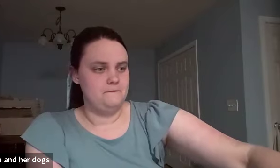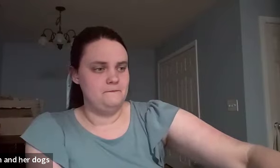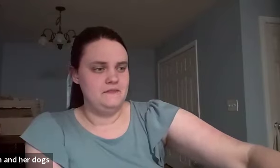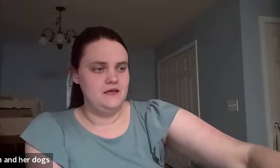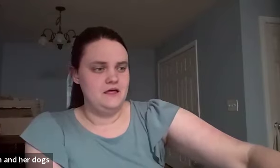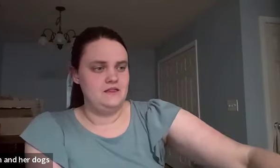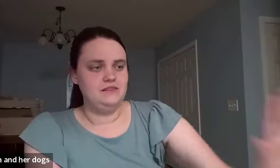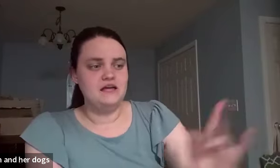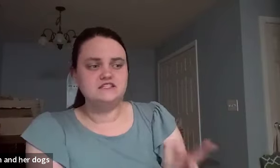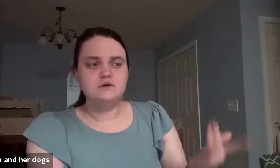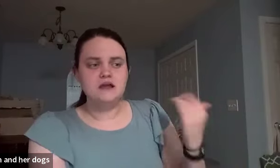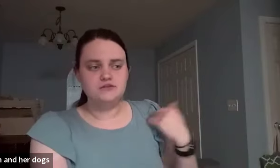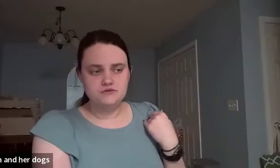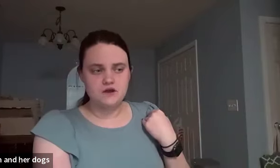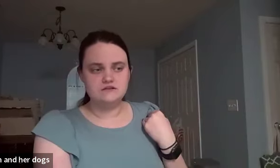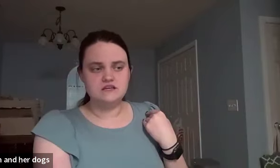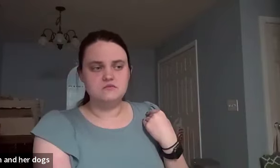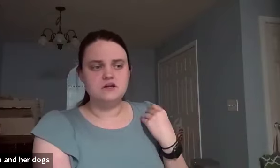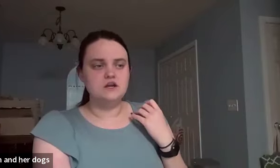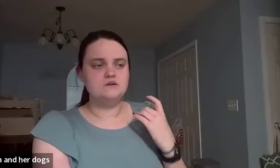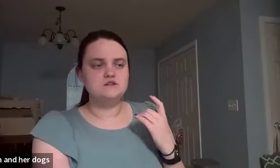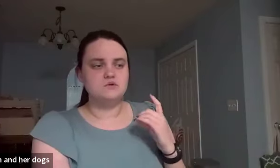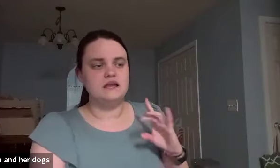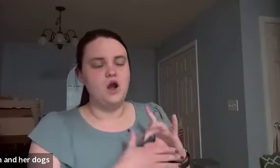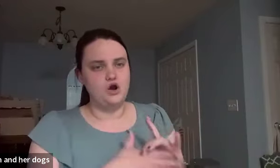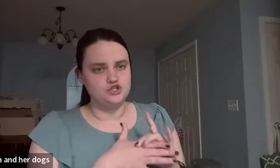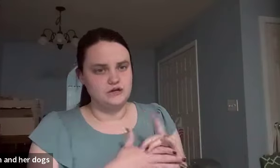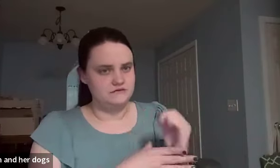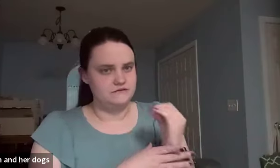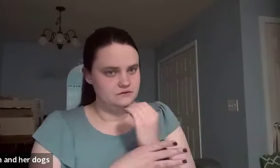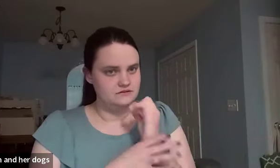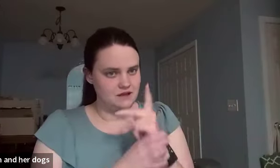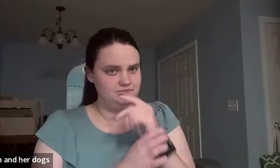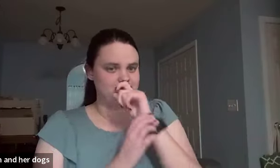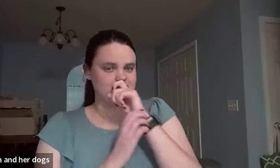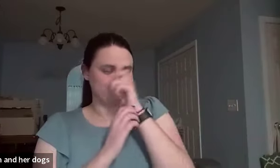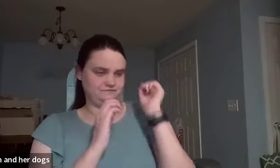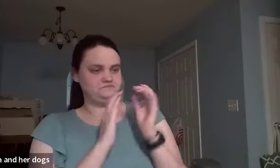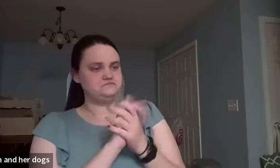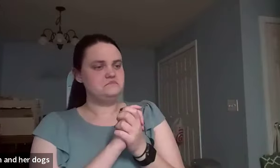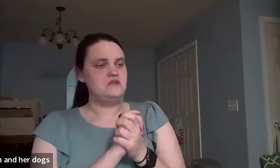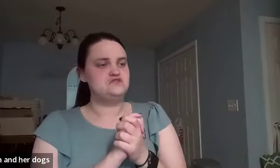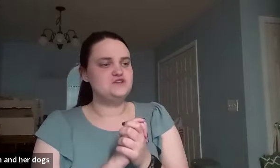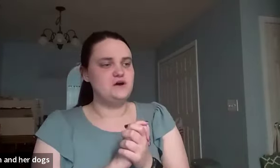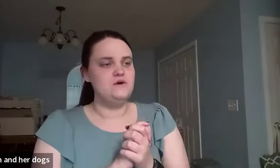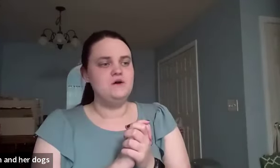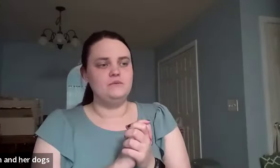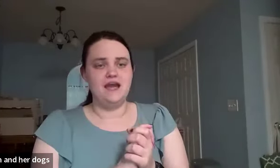Okay, let's go back through those and then we're gonna go into more like entree foods, okay? So we